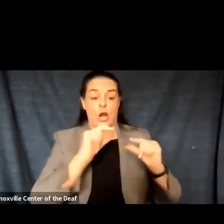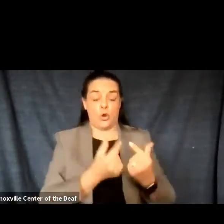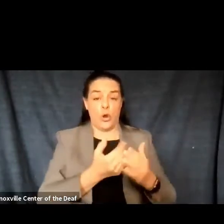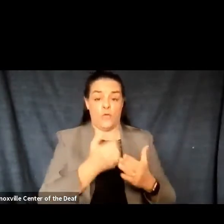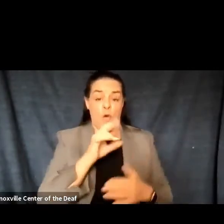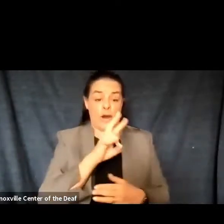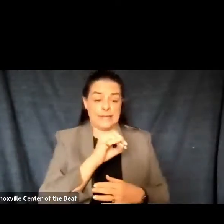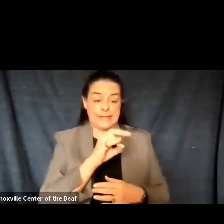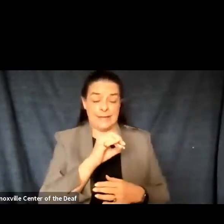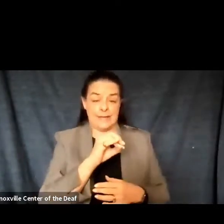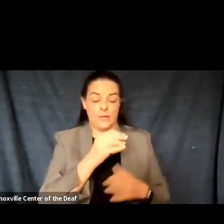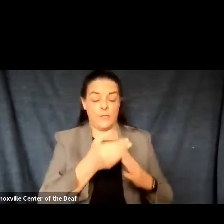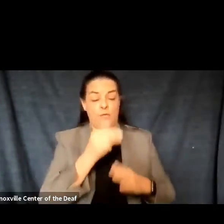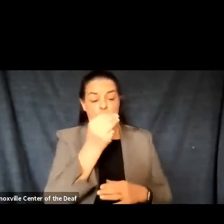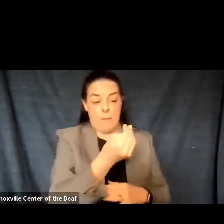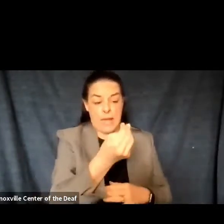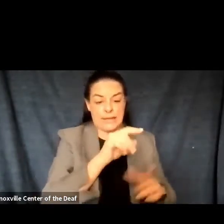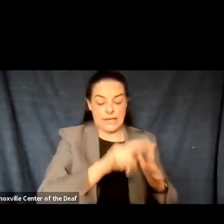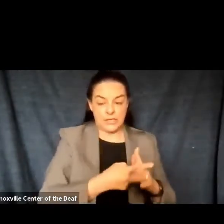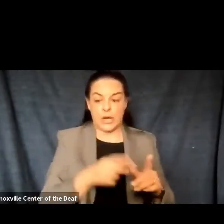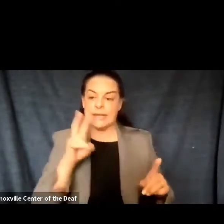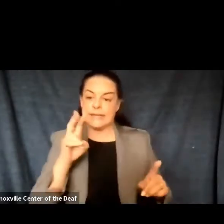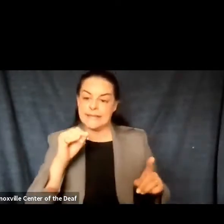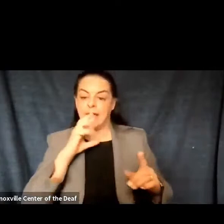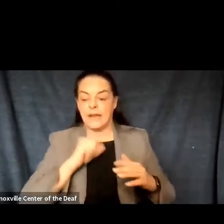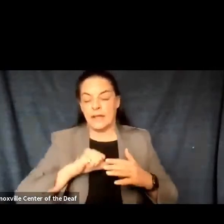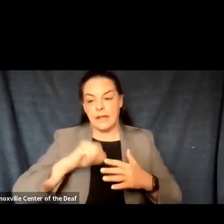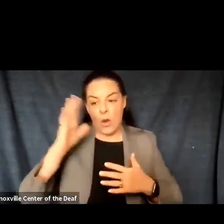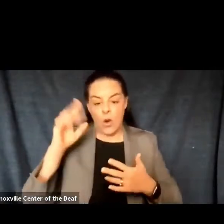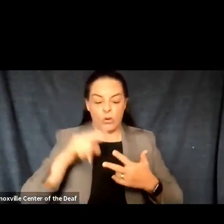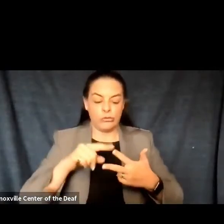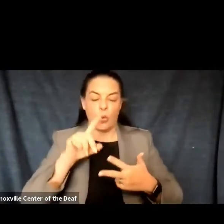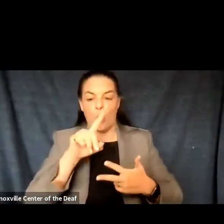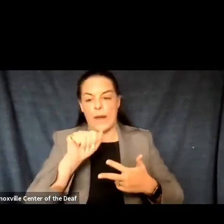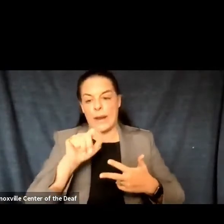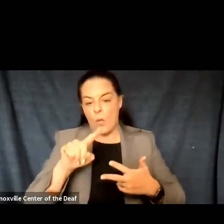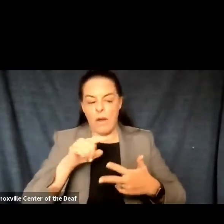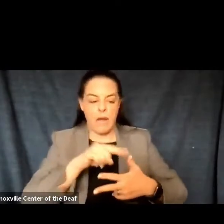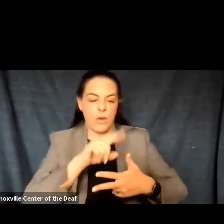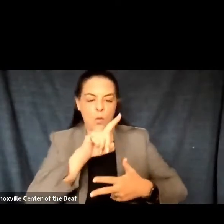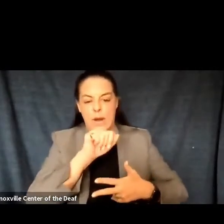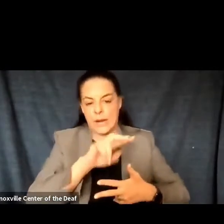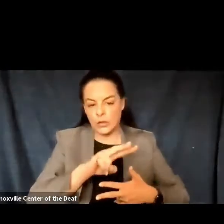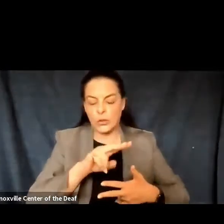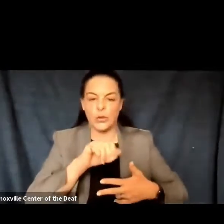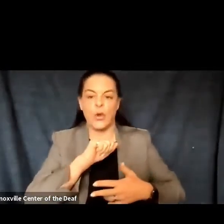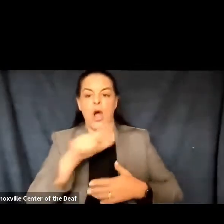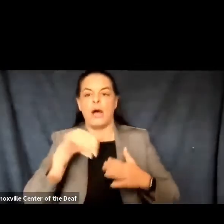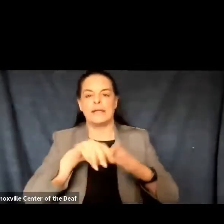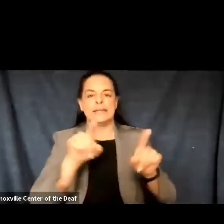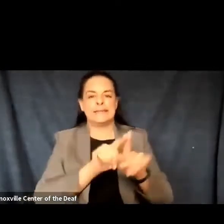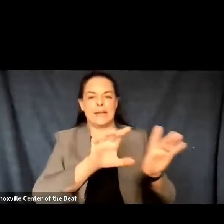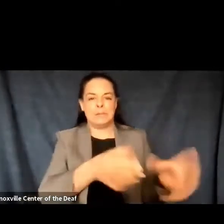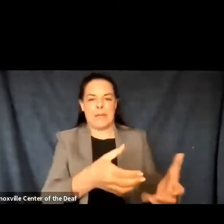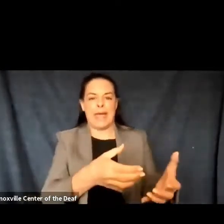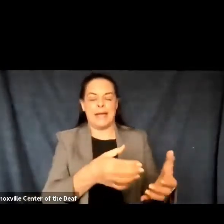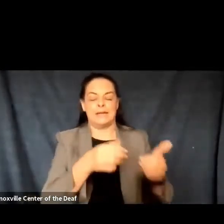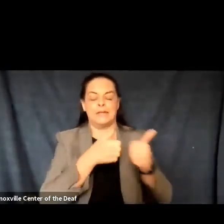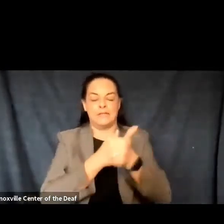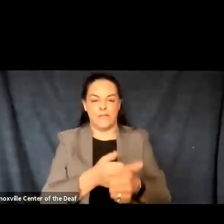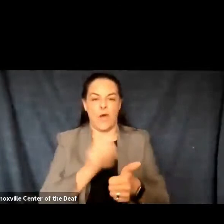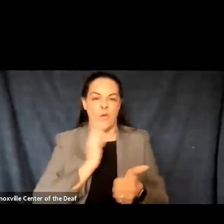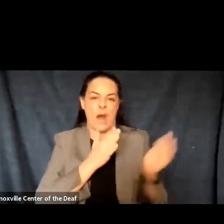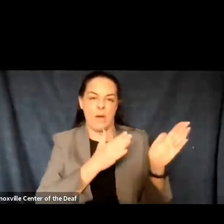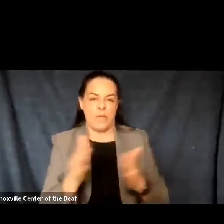the 70-year-olds and the 1A1 and 1A2 and all of those are in the same batch according to all the planning guidelines that